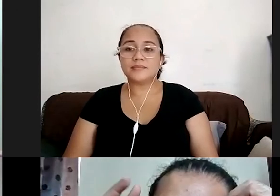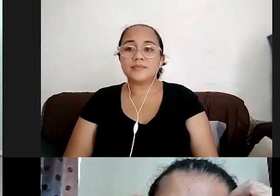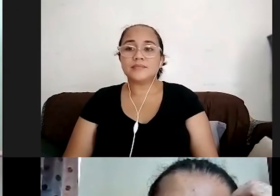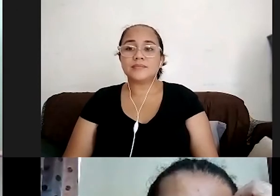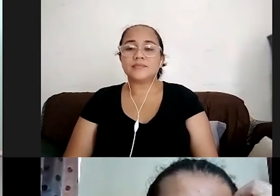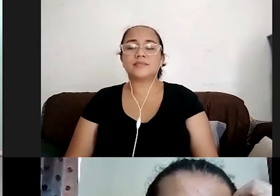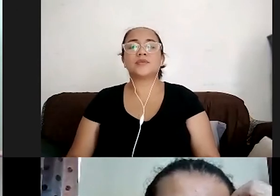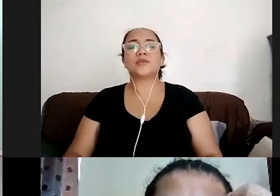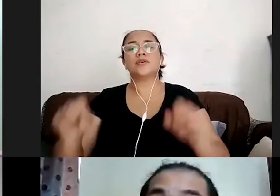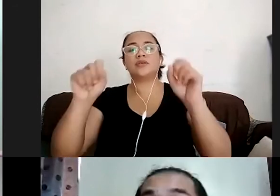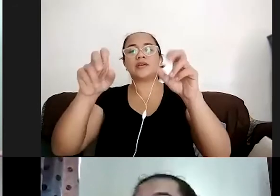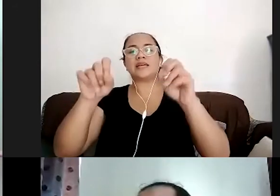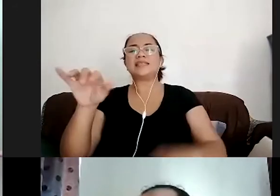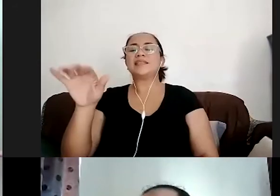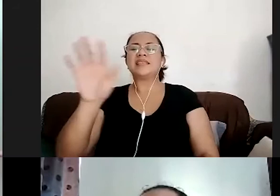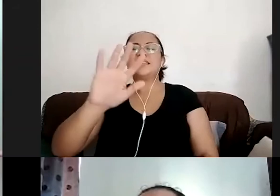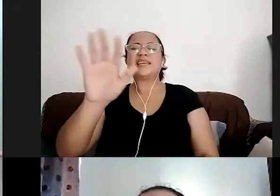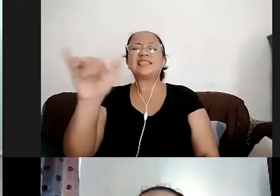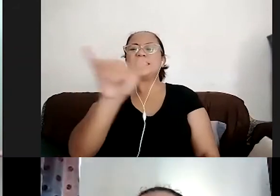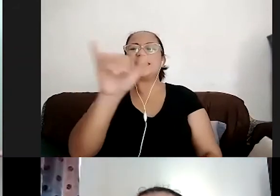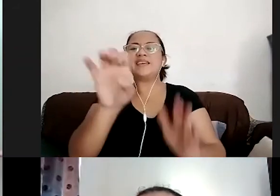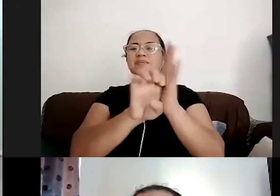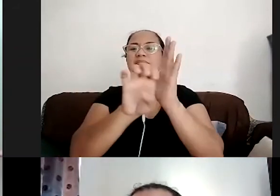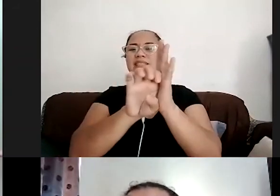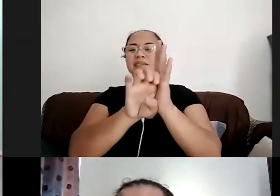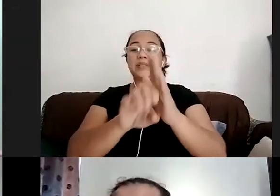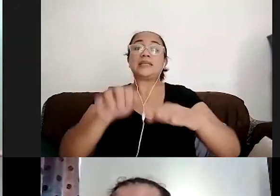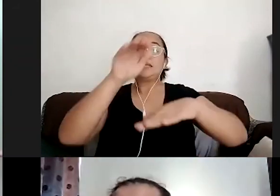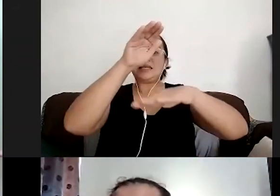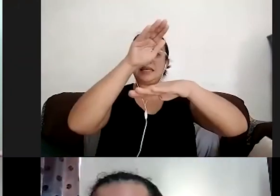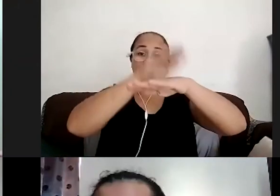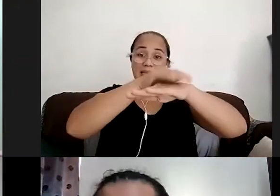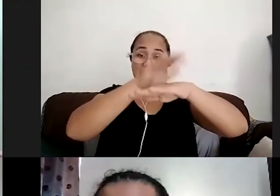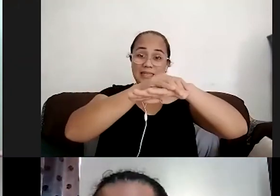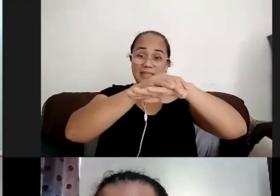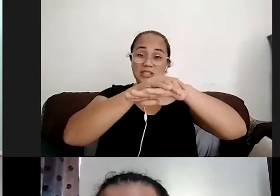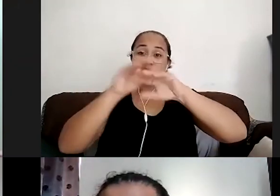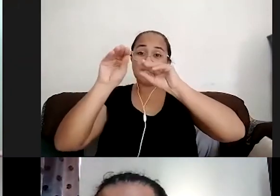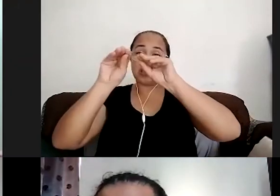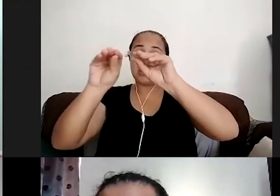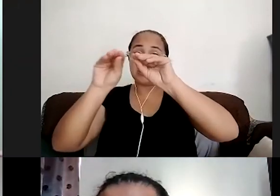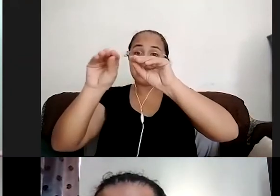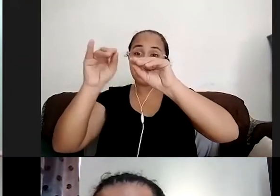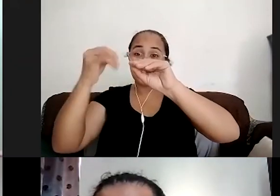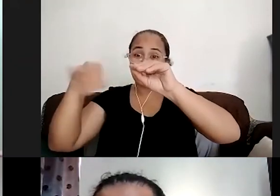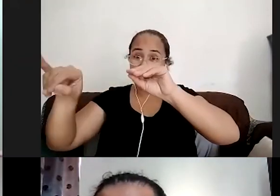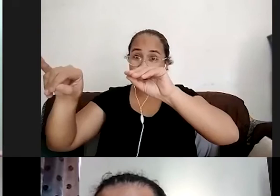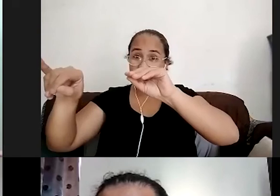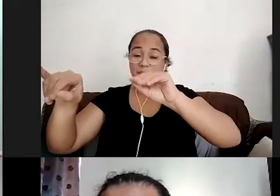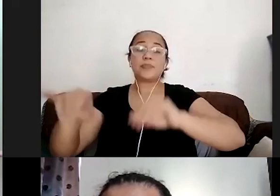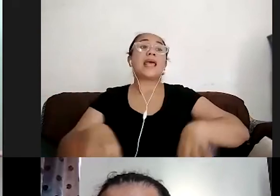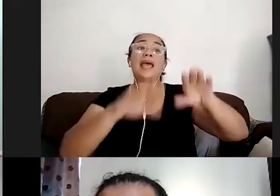Okay, it's the same kind of example. English teaching. English is the object of an